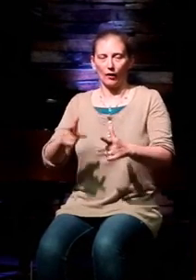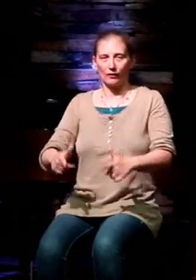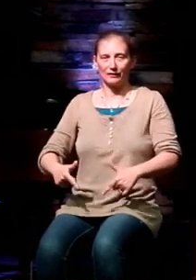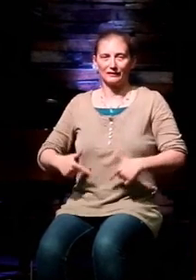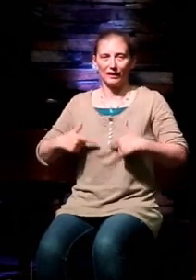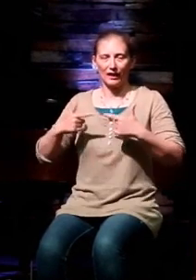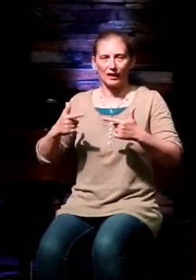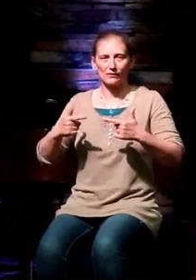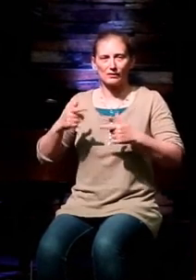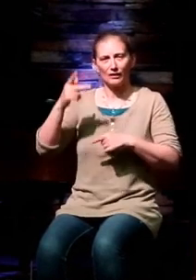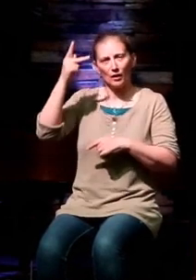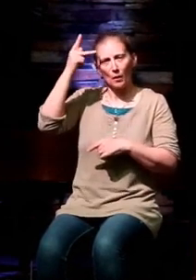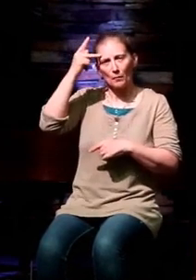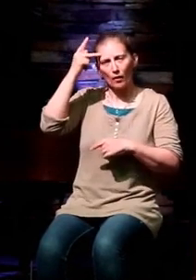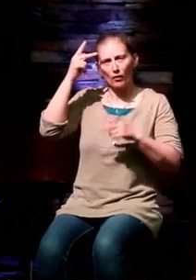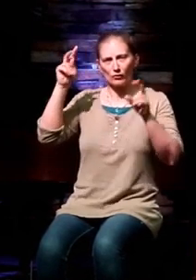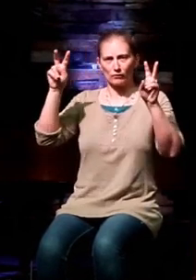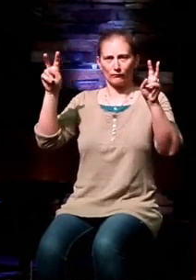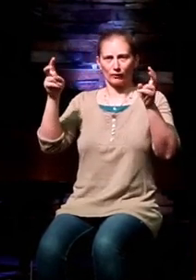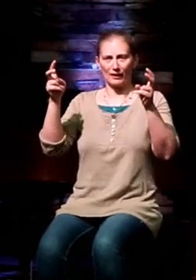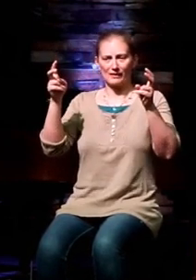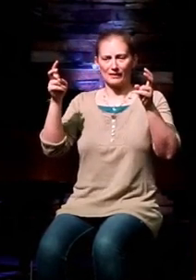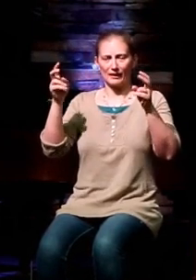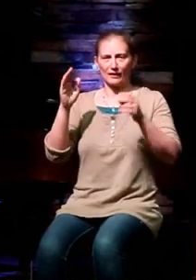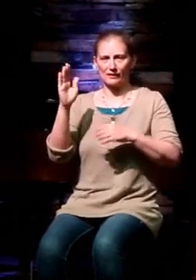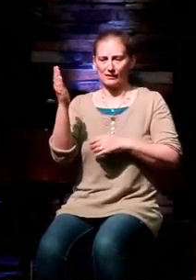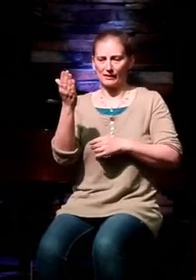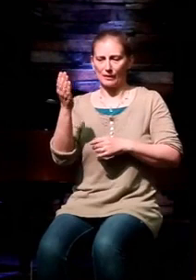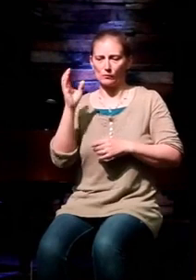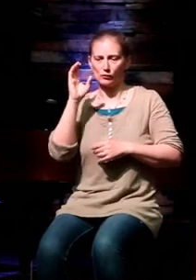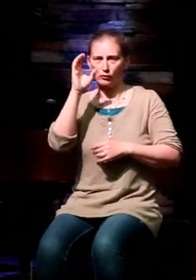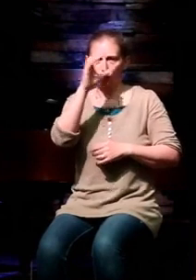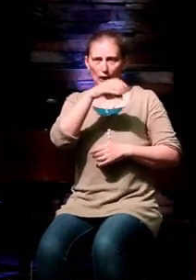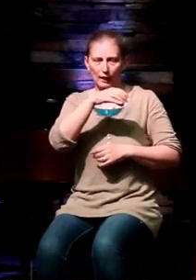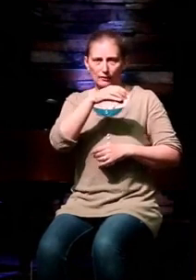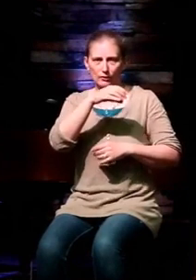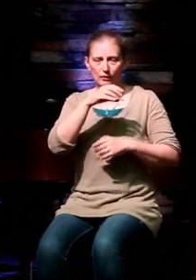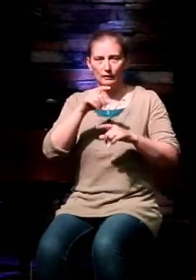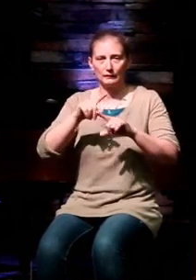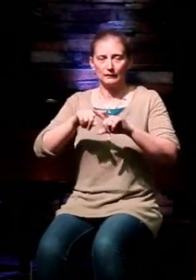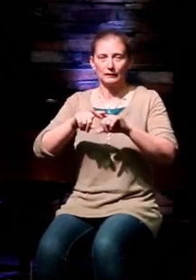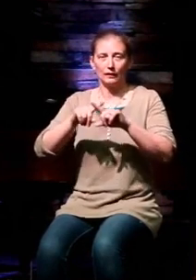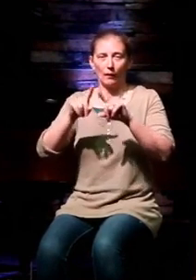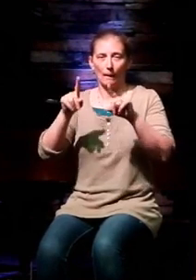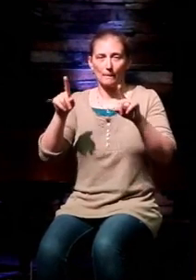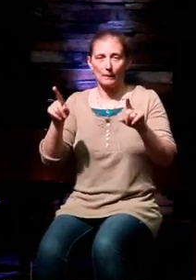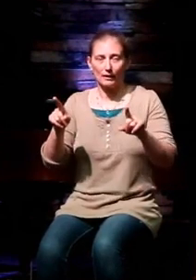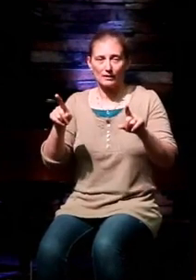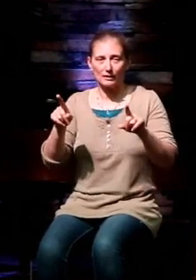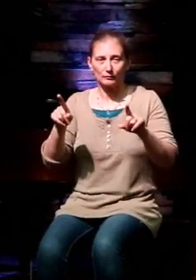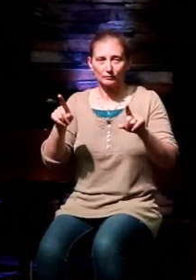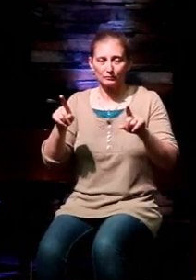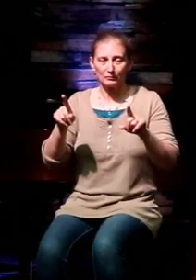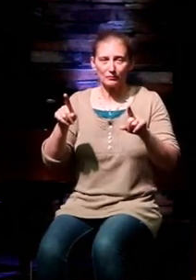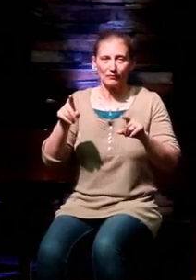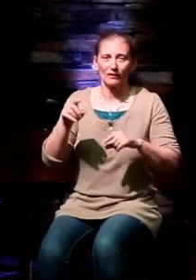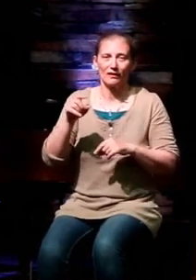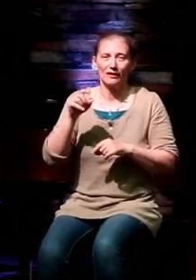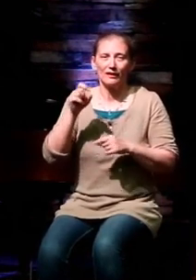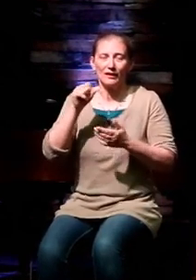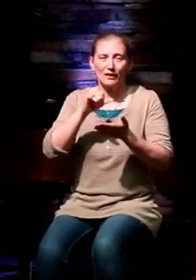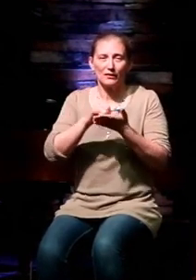may be a little strange. He uses that word obligation. And he's actually saying that if you're not listening to the